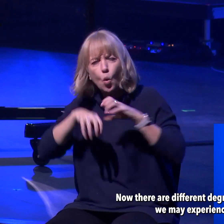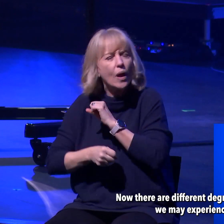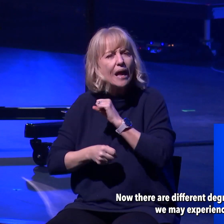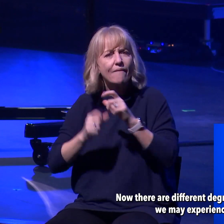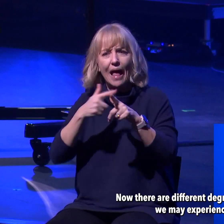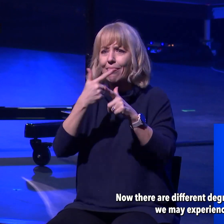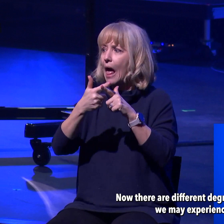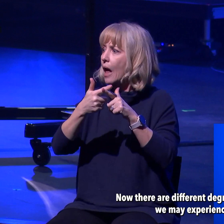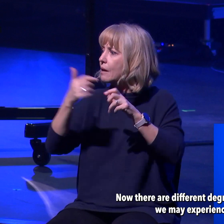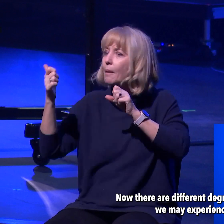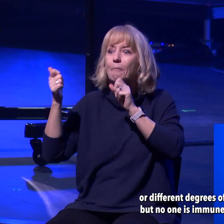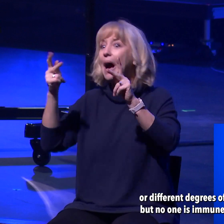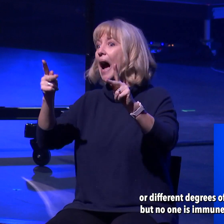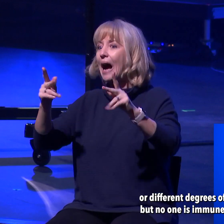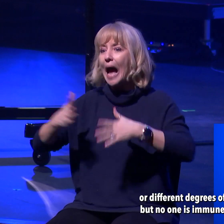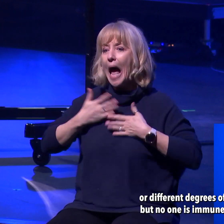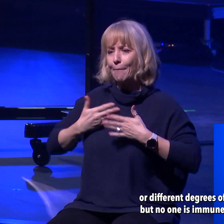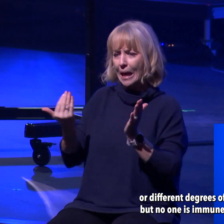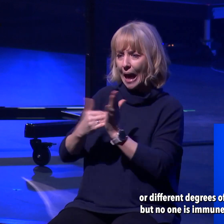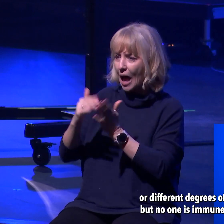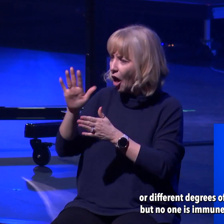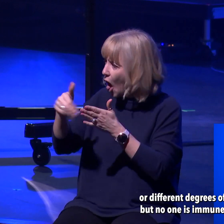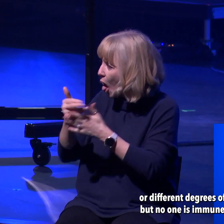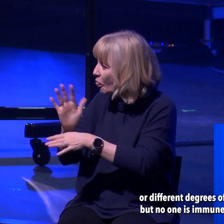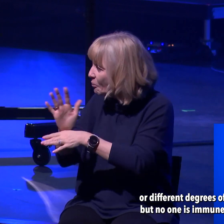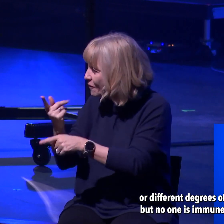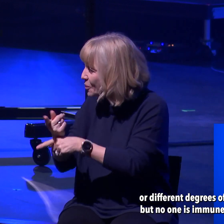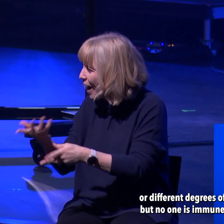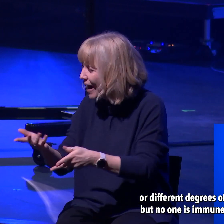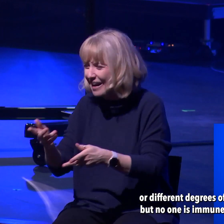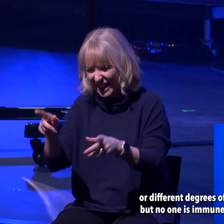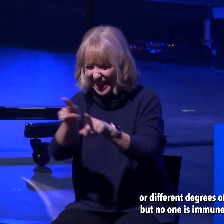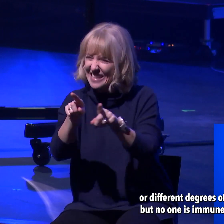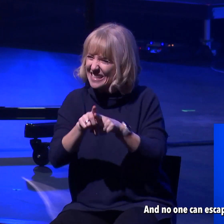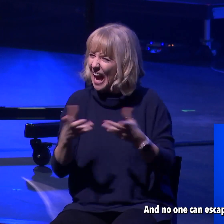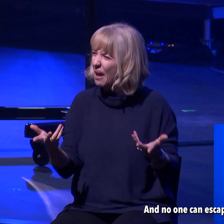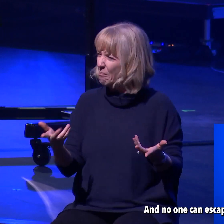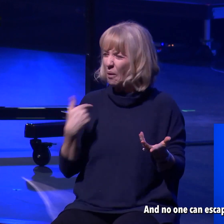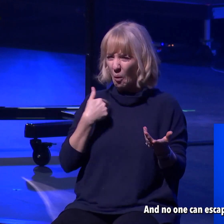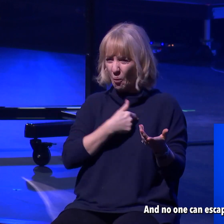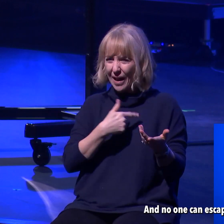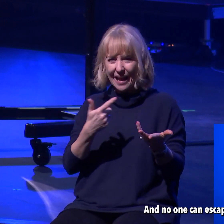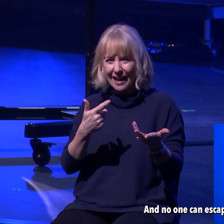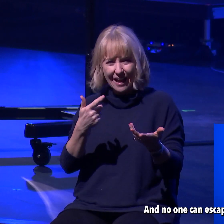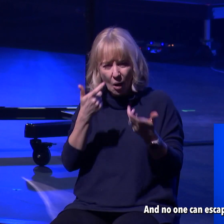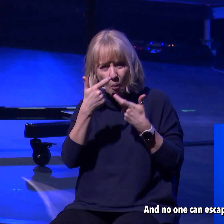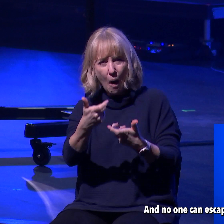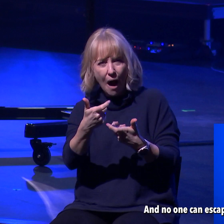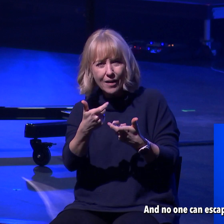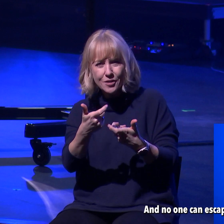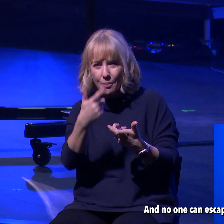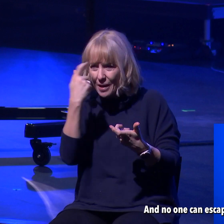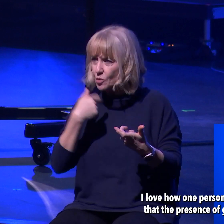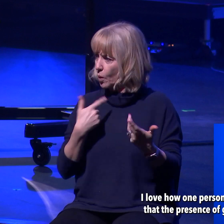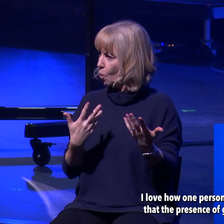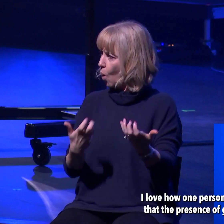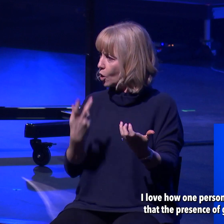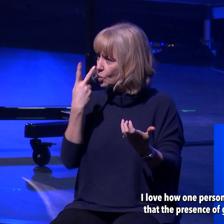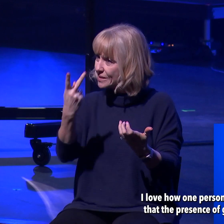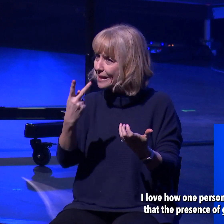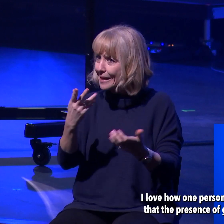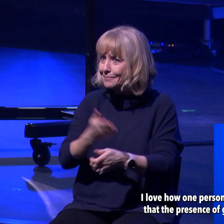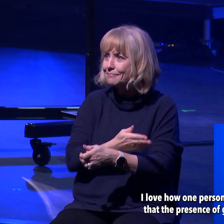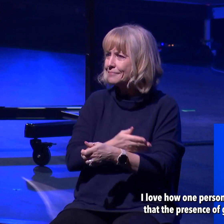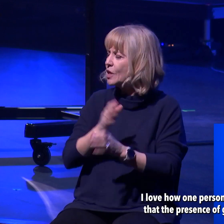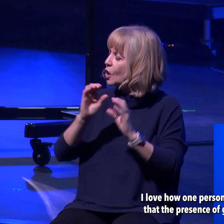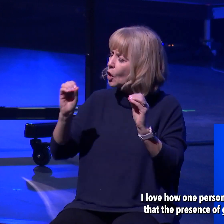different degrees of grief we may experience, or different degrees of loss, but no one is immune to it, and no one can escape it. I love how one